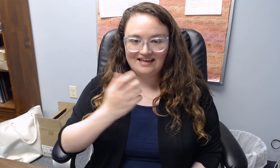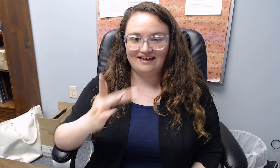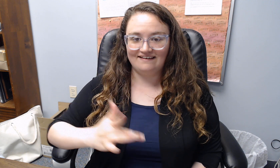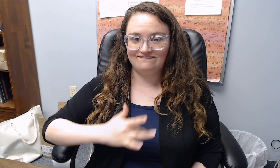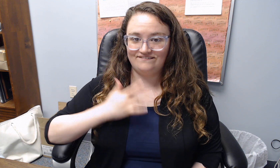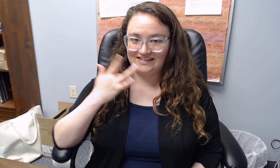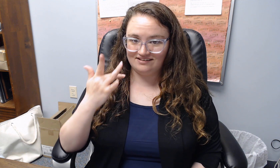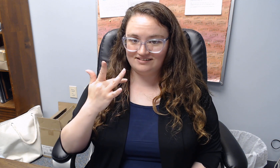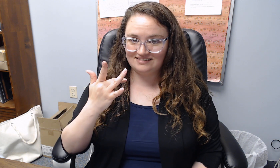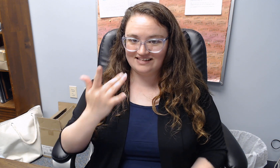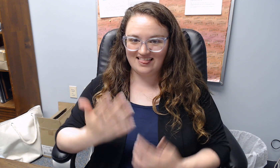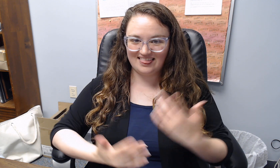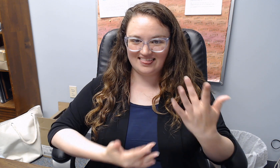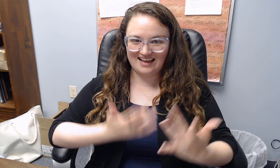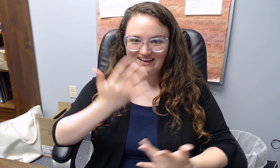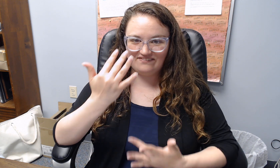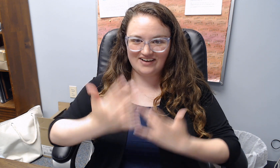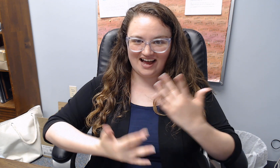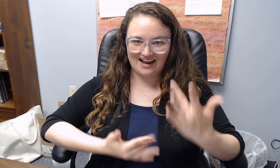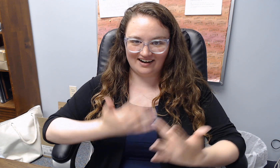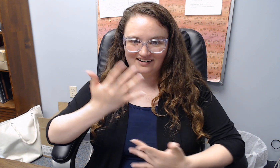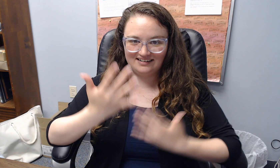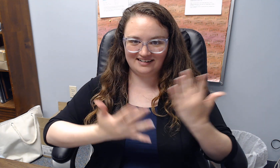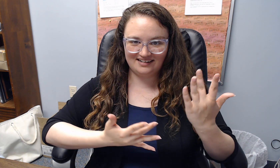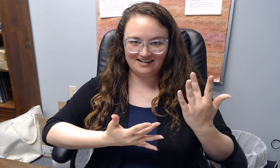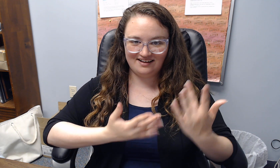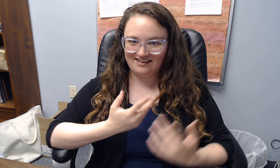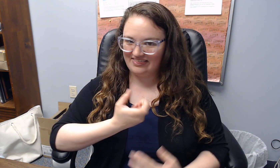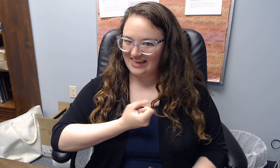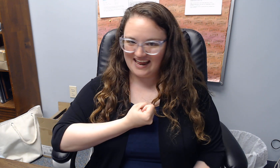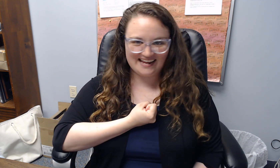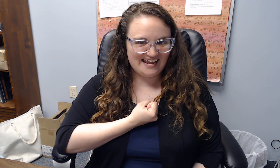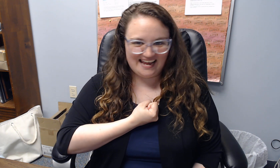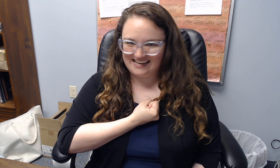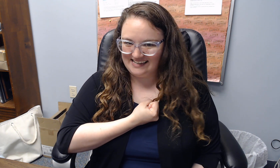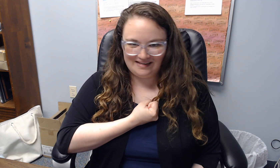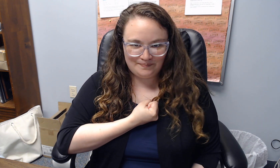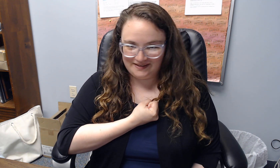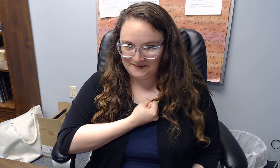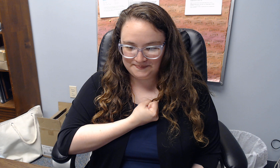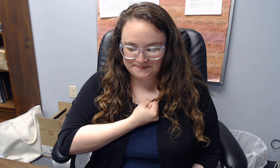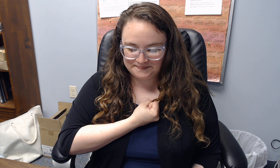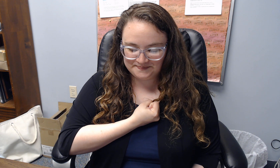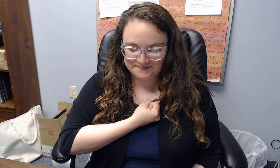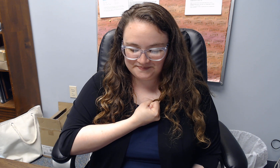It feels like a fire that I can't keep in.